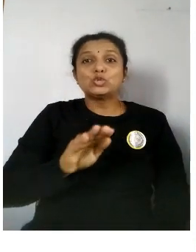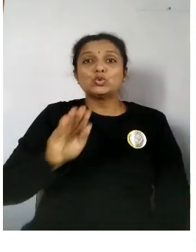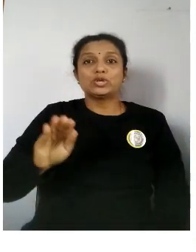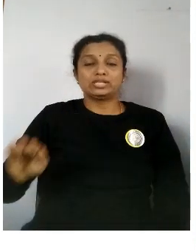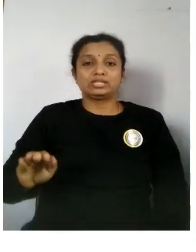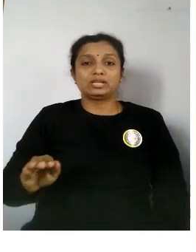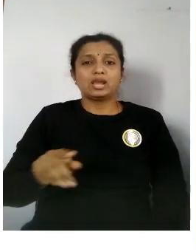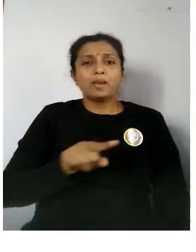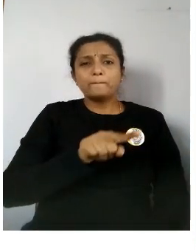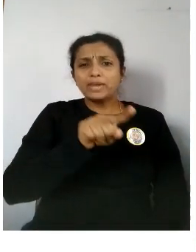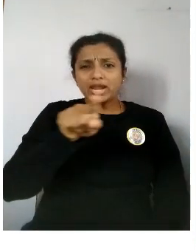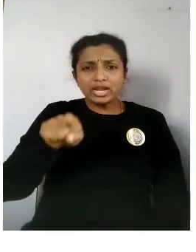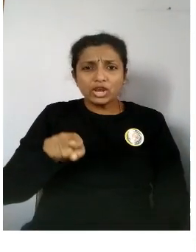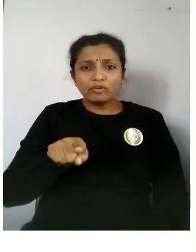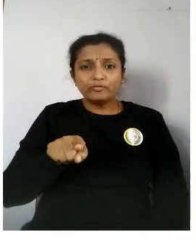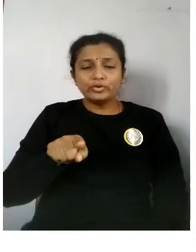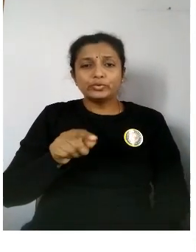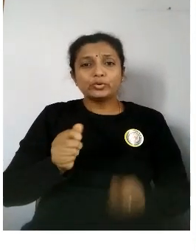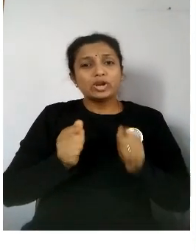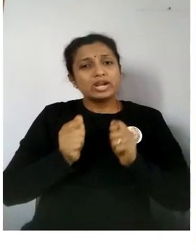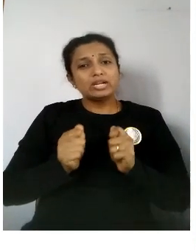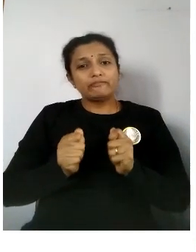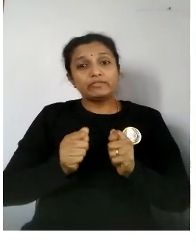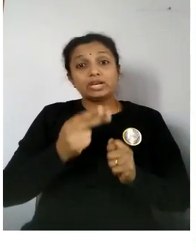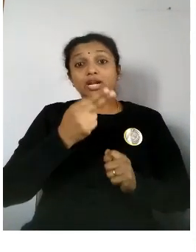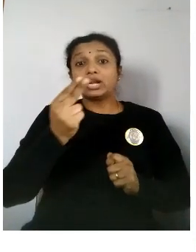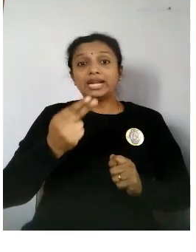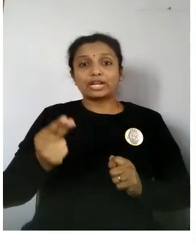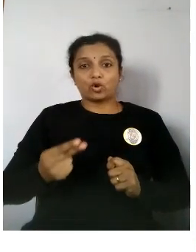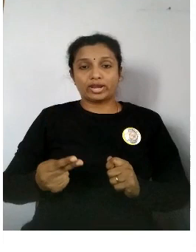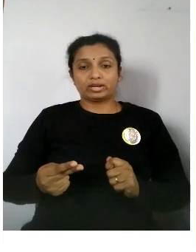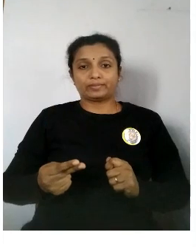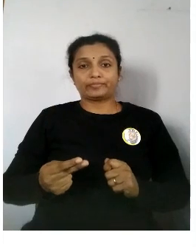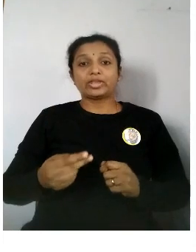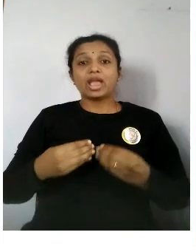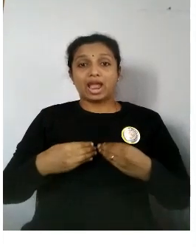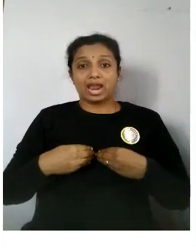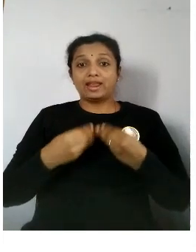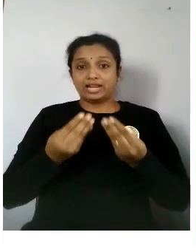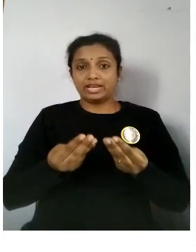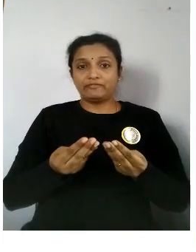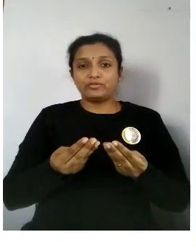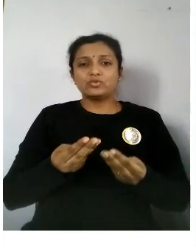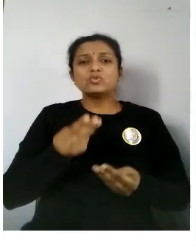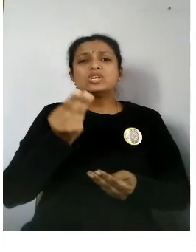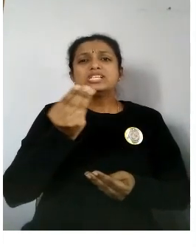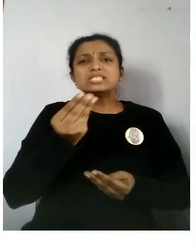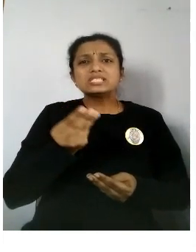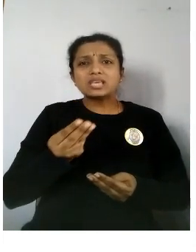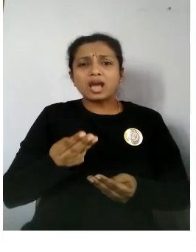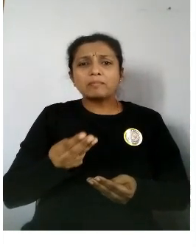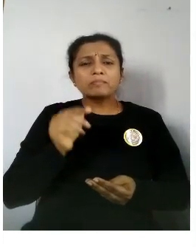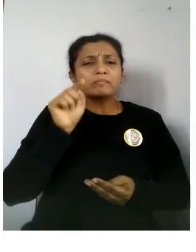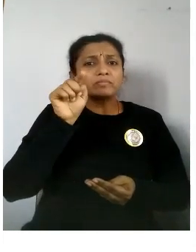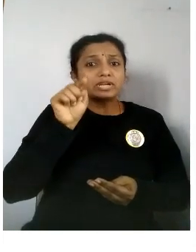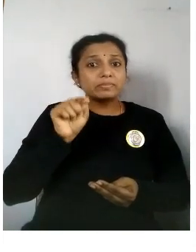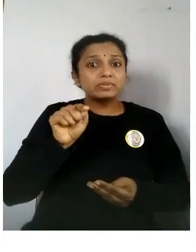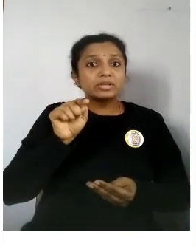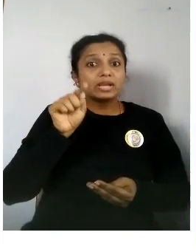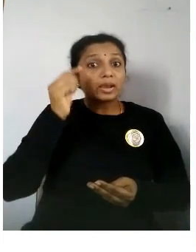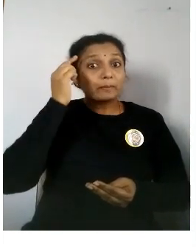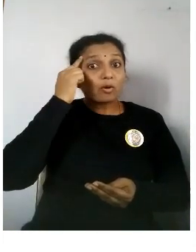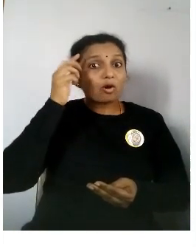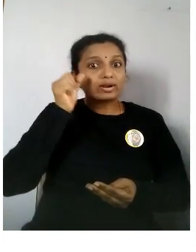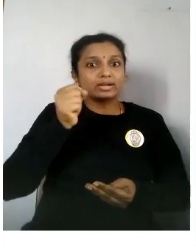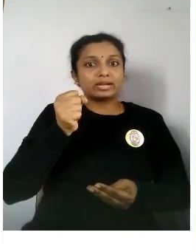Dear children, many of you typical drawing. I give you some